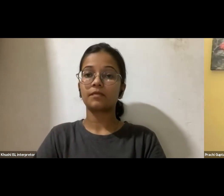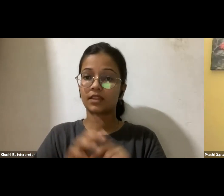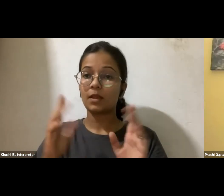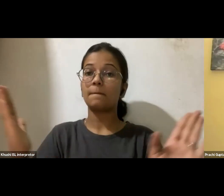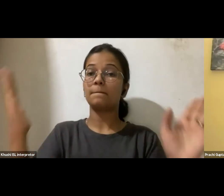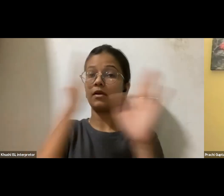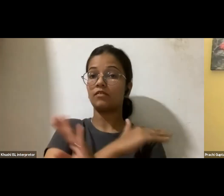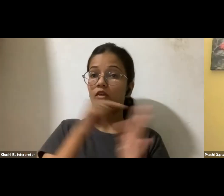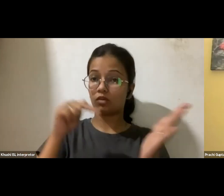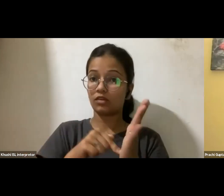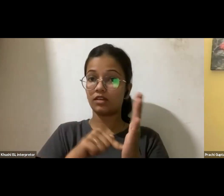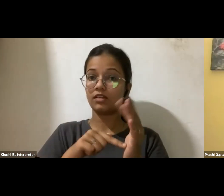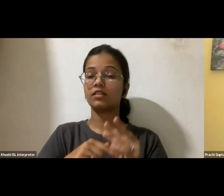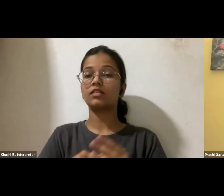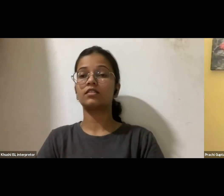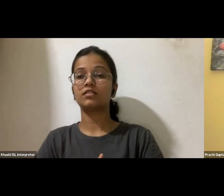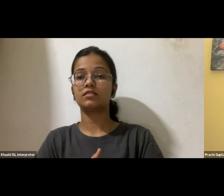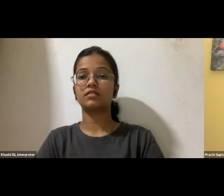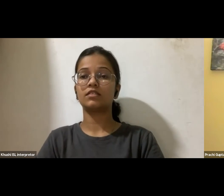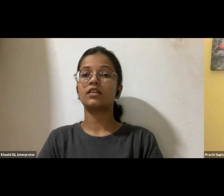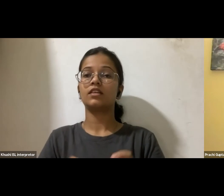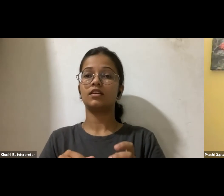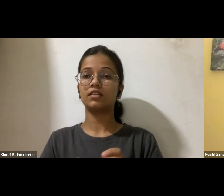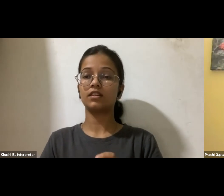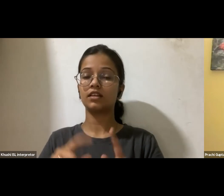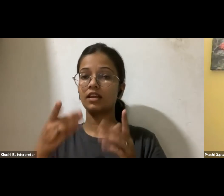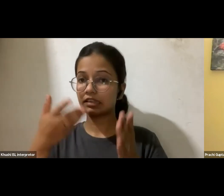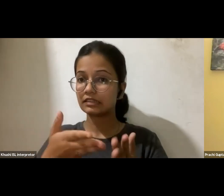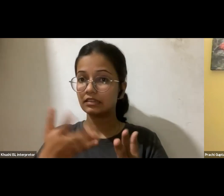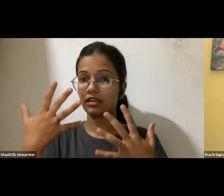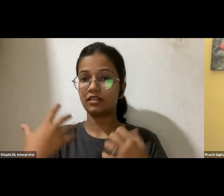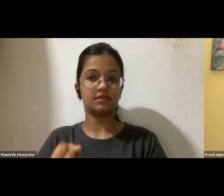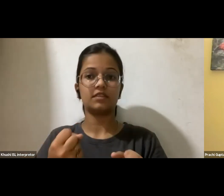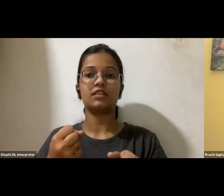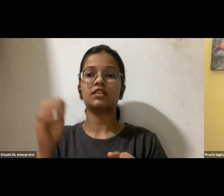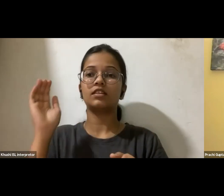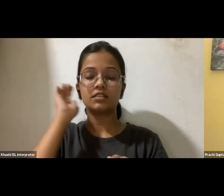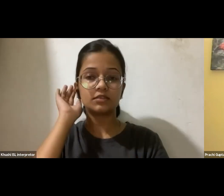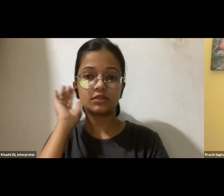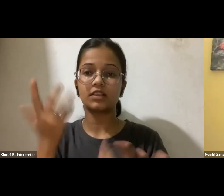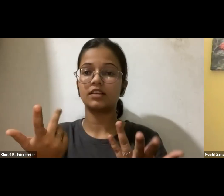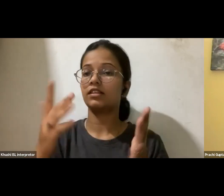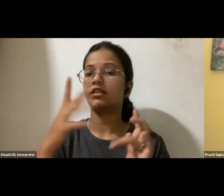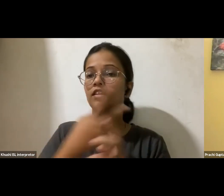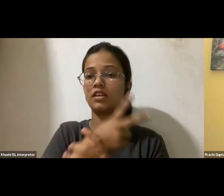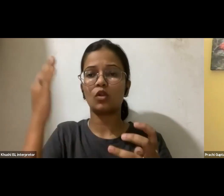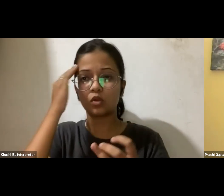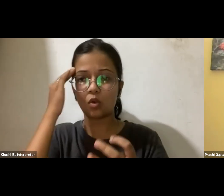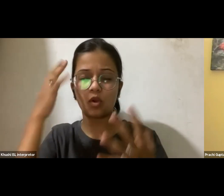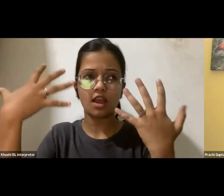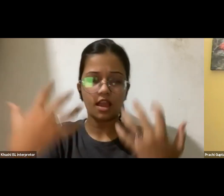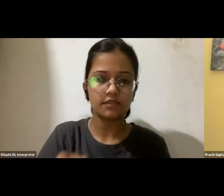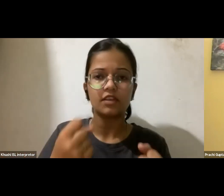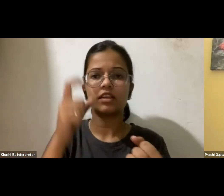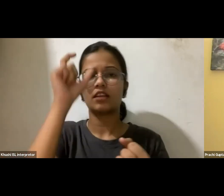Before that, also. There is a certain Madame Del Tufo who is known to have had